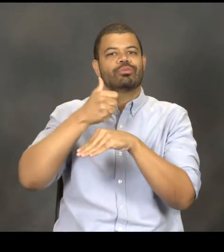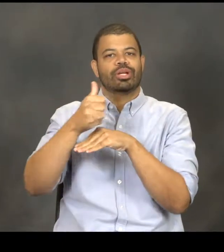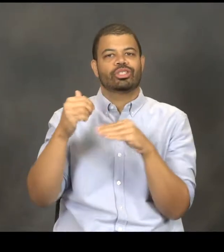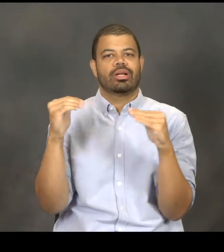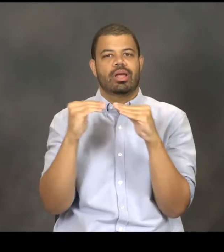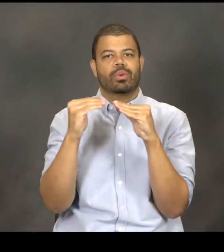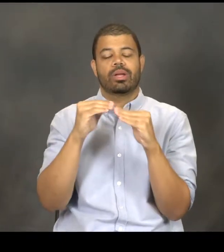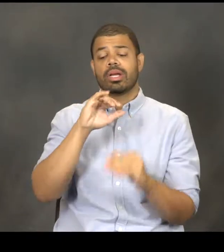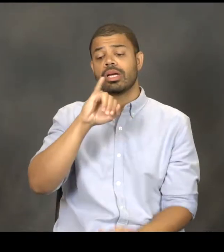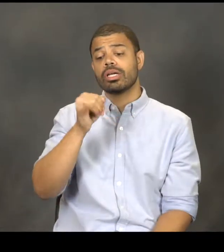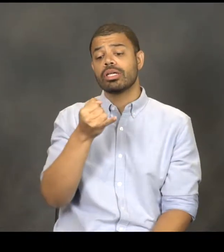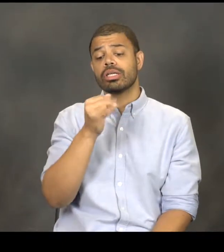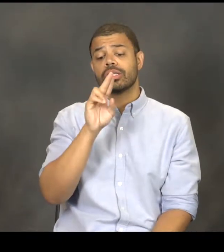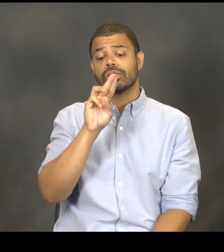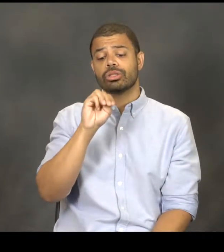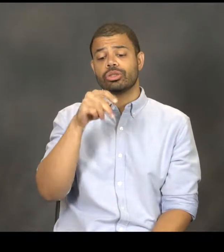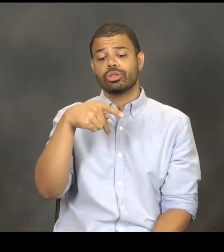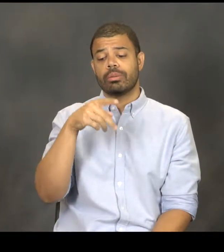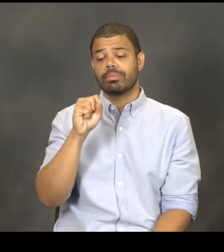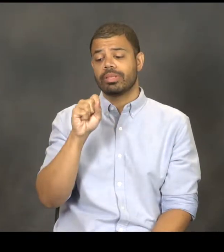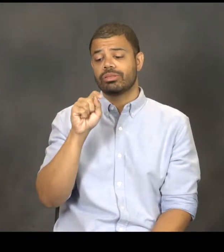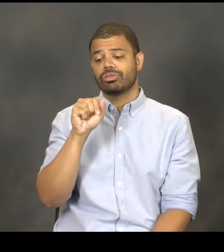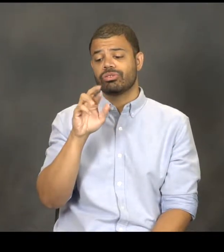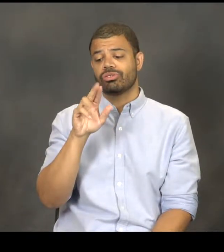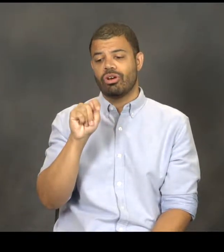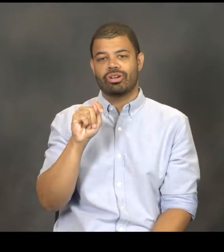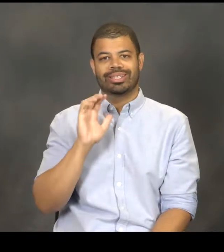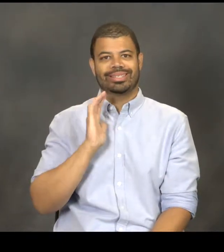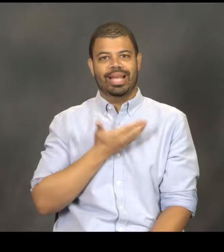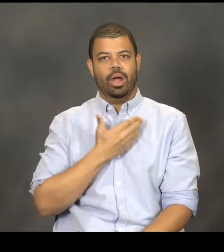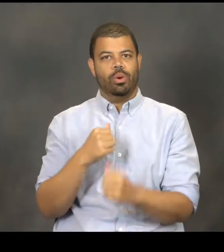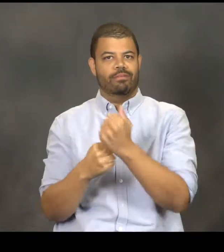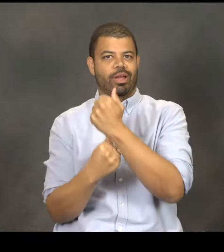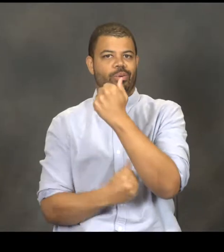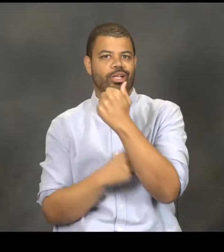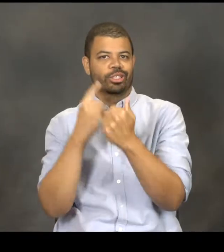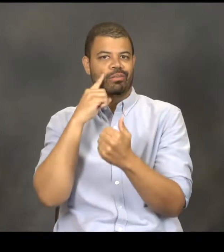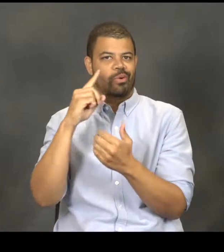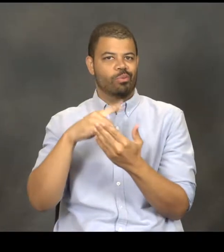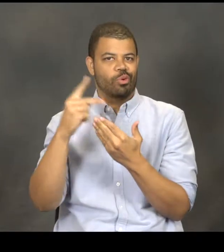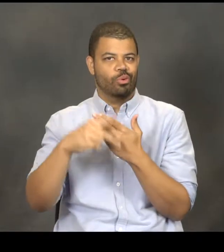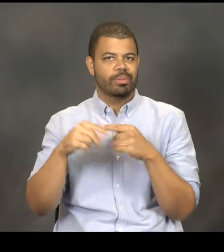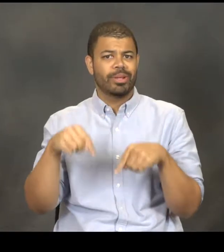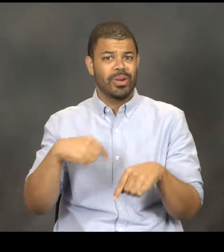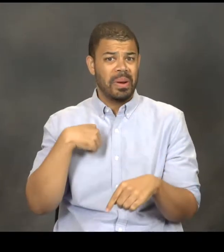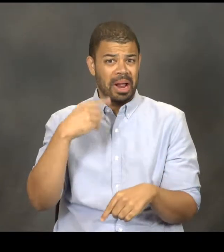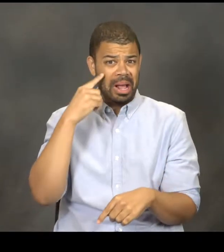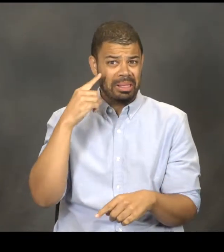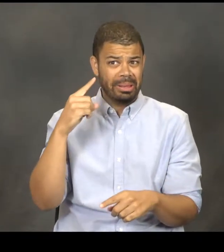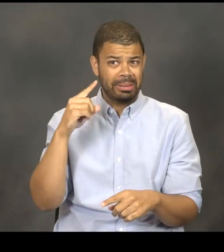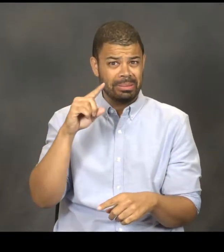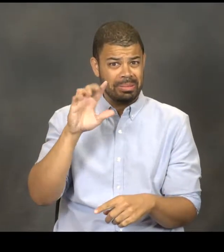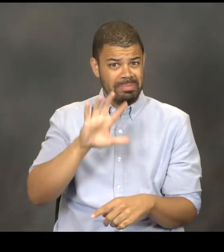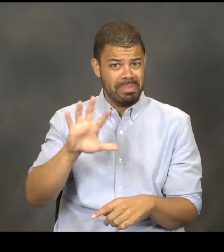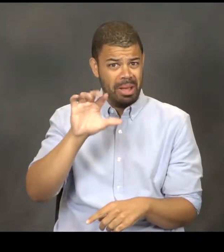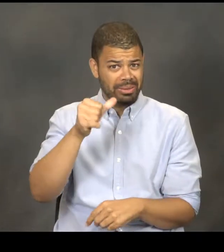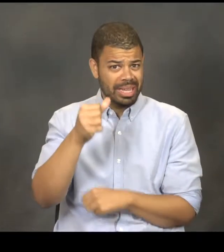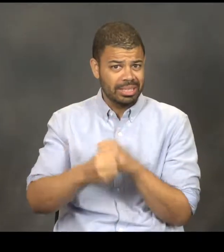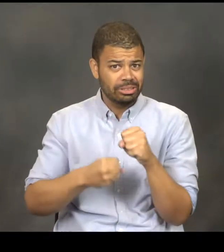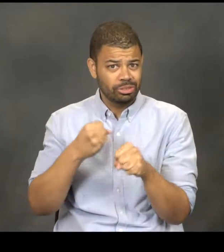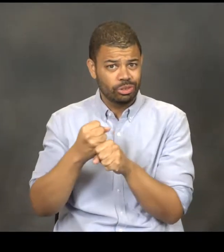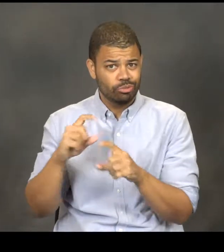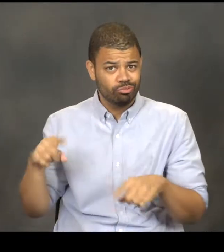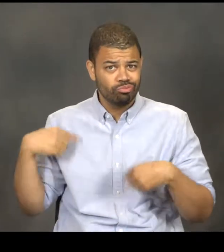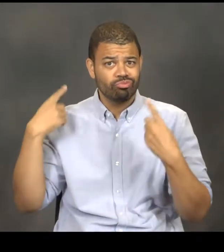Jumpstart is like our foundation of programming here at Community Action Duluth. It's been here for, I think, just about a decade.